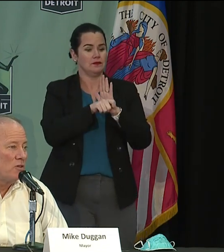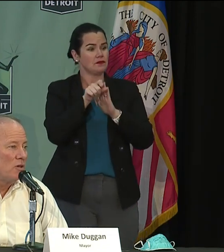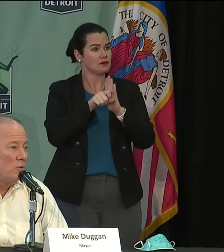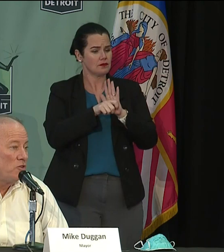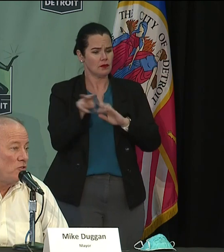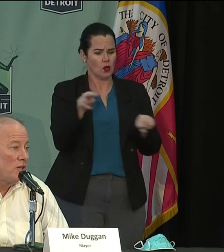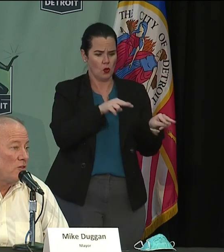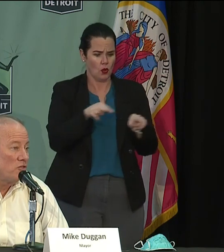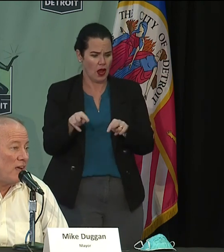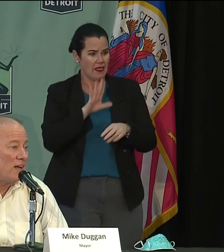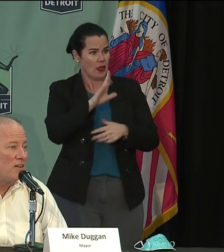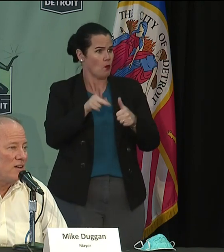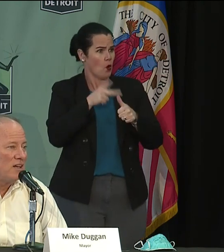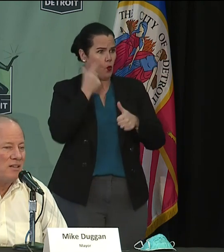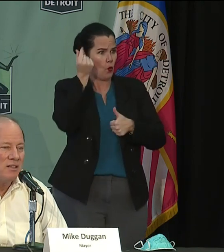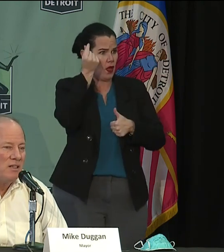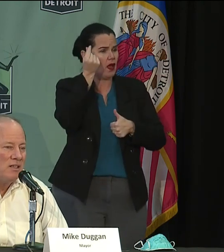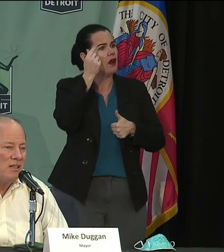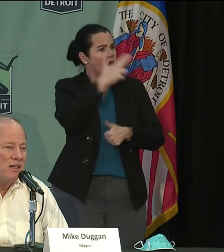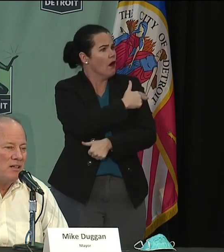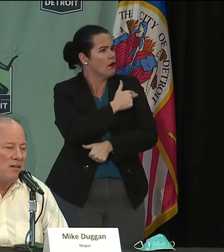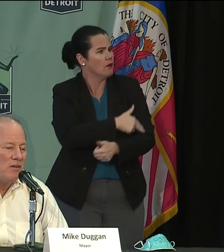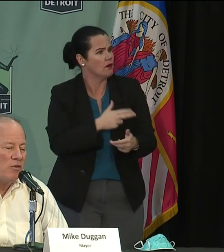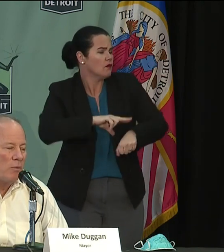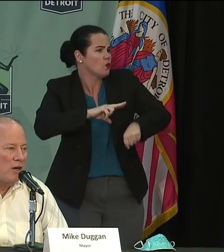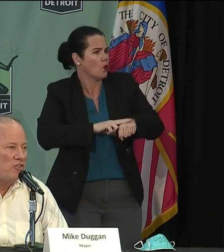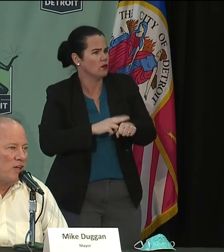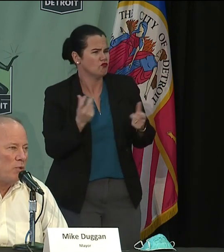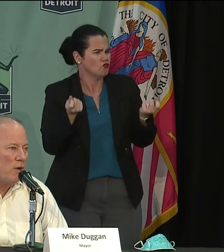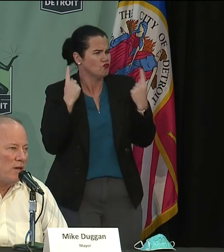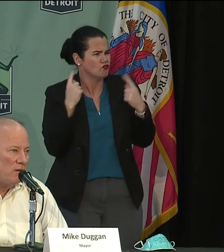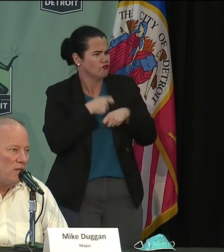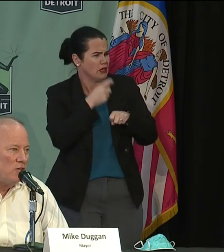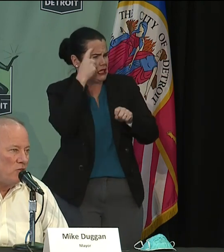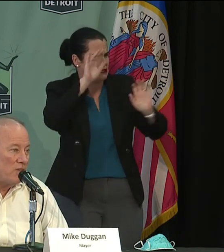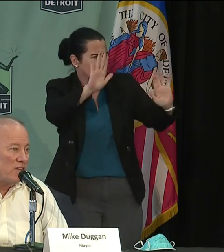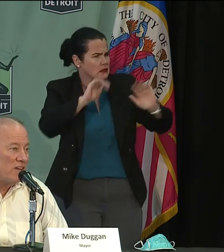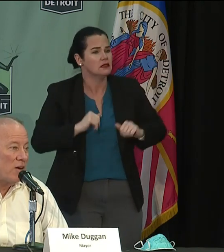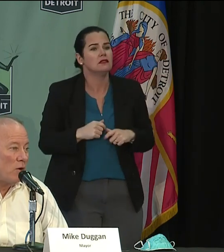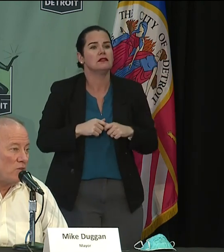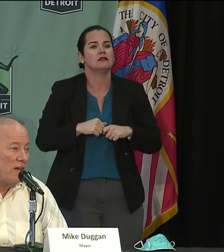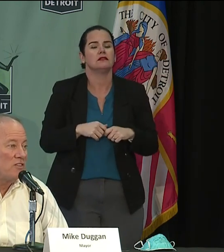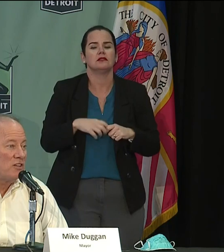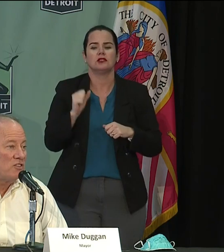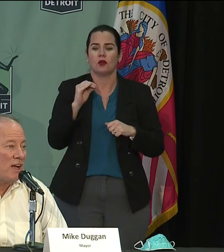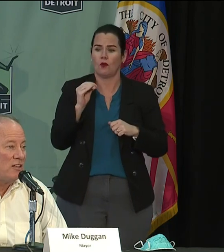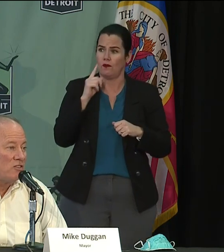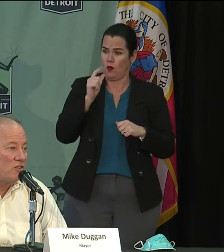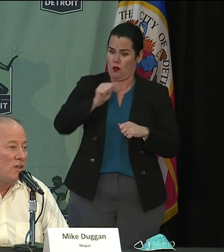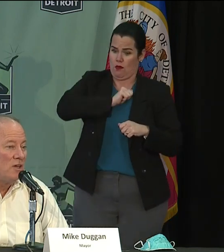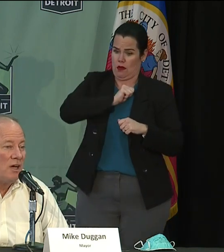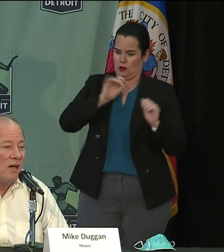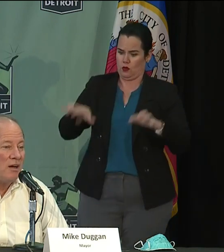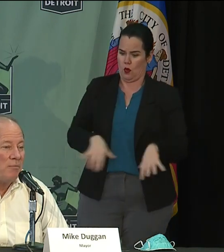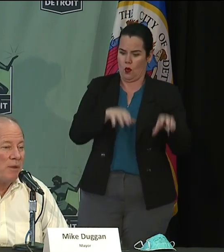hospitals, which you can understand. And from our standpoint, doing things like our own testing